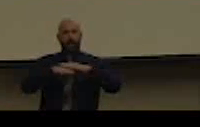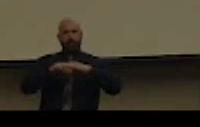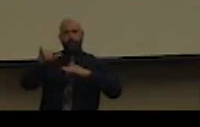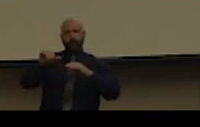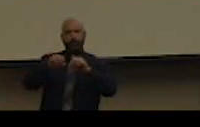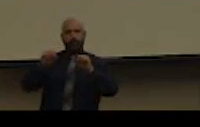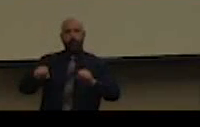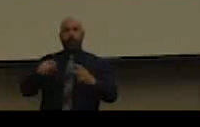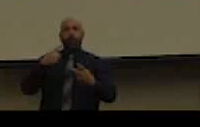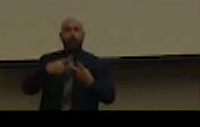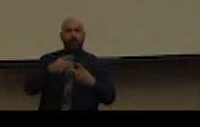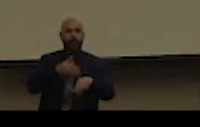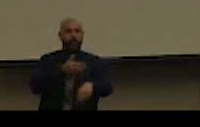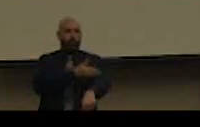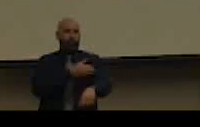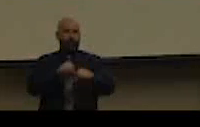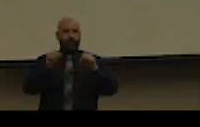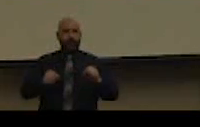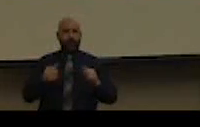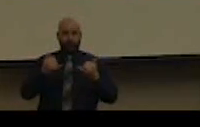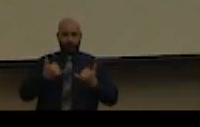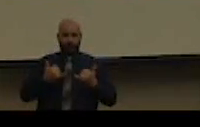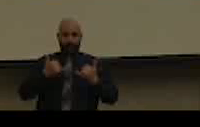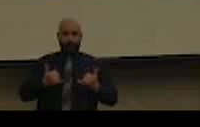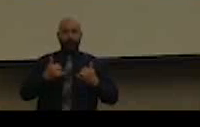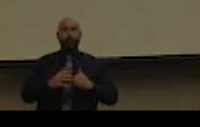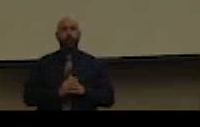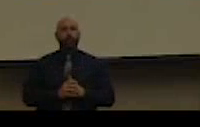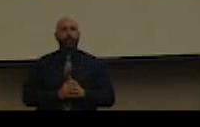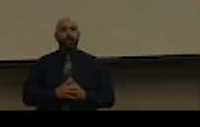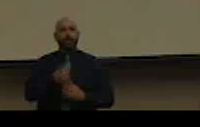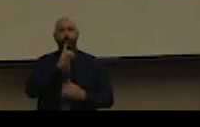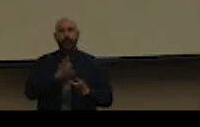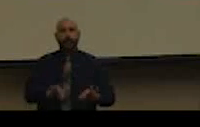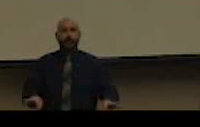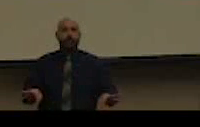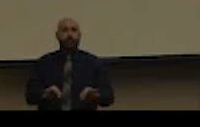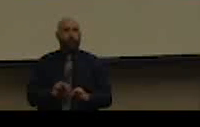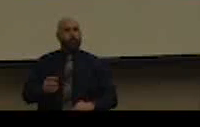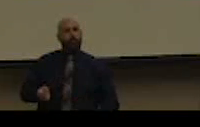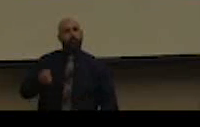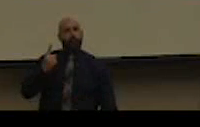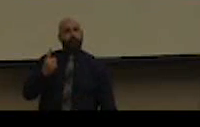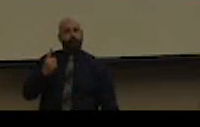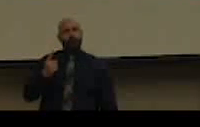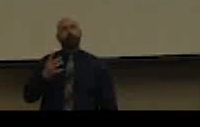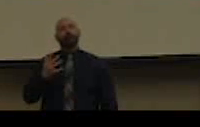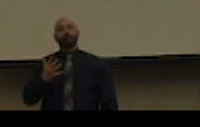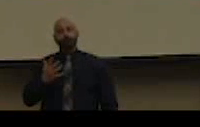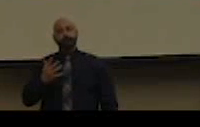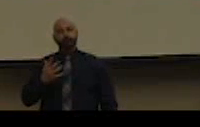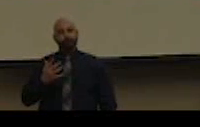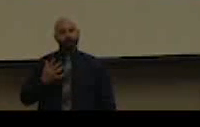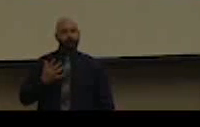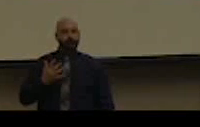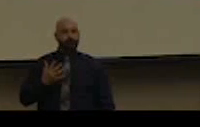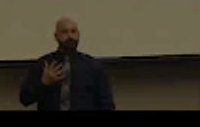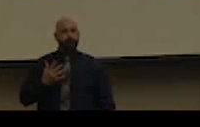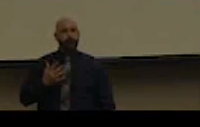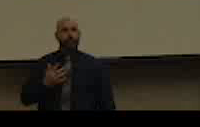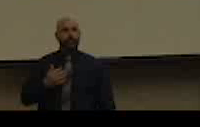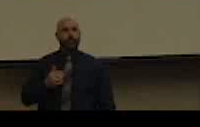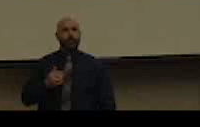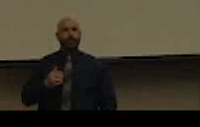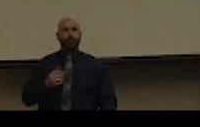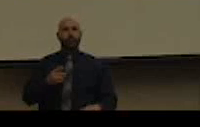system itself at this point. And I think it's a really important point to understand. It's not as if this is an ask for fund LAB